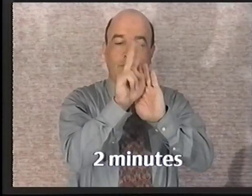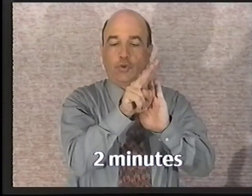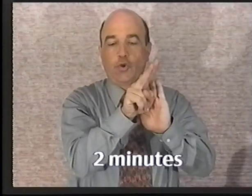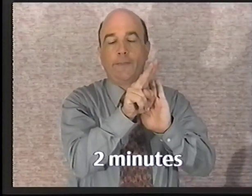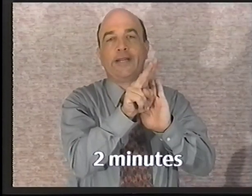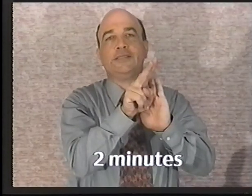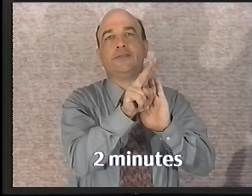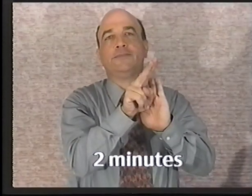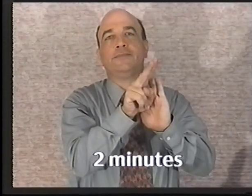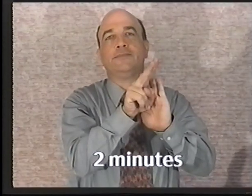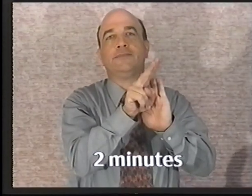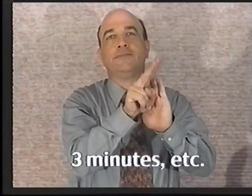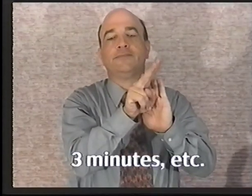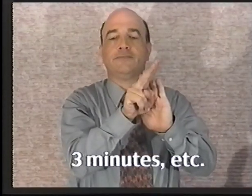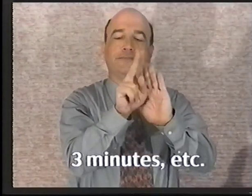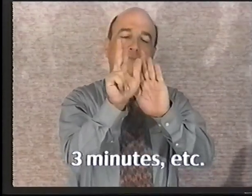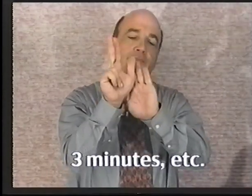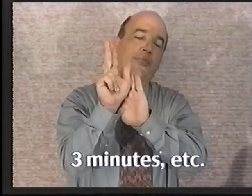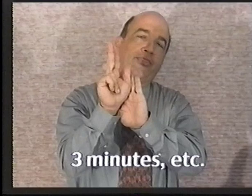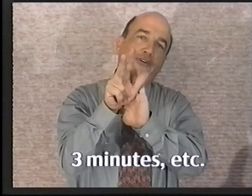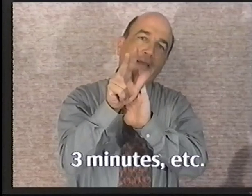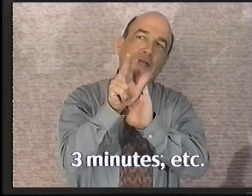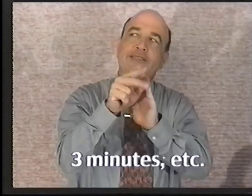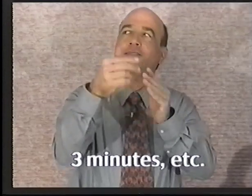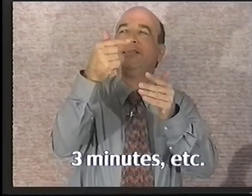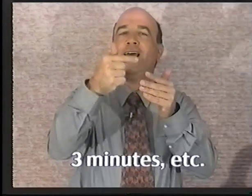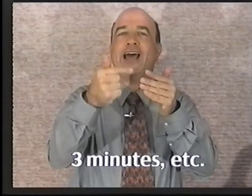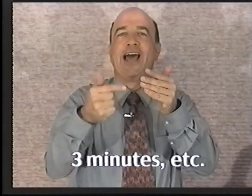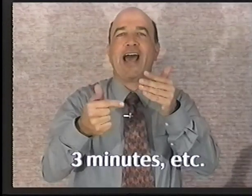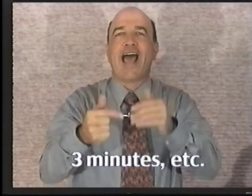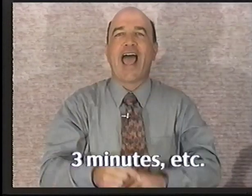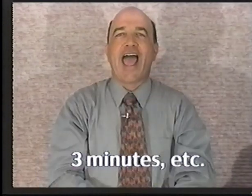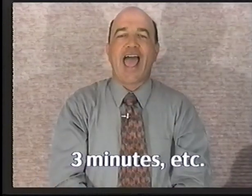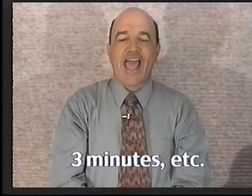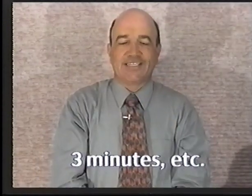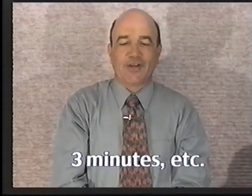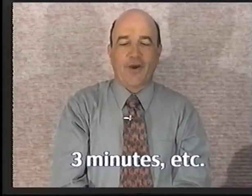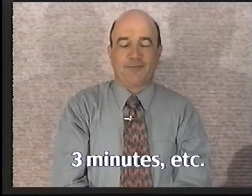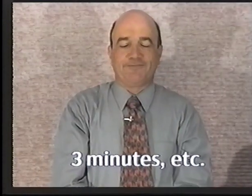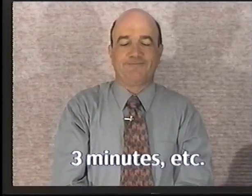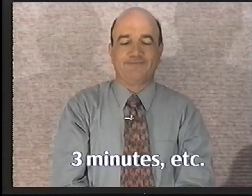2 minutes, 3 minutes, and so on.